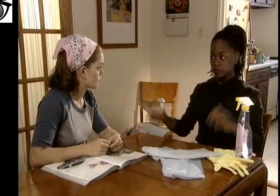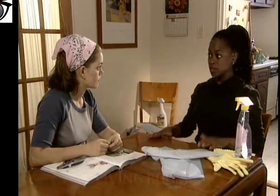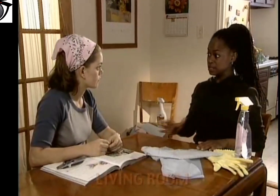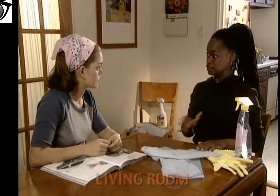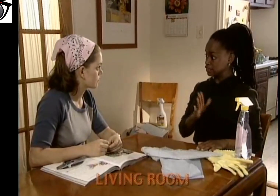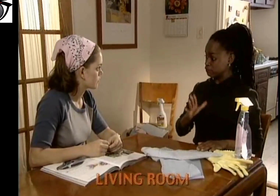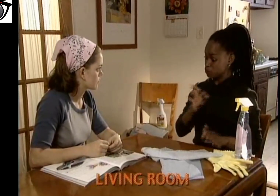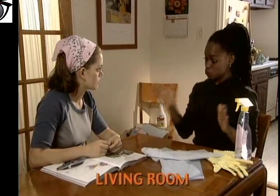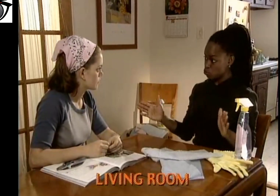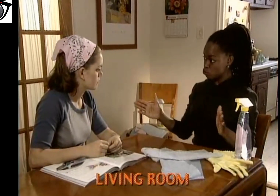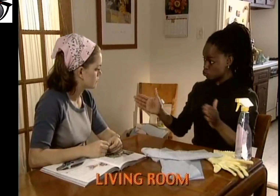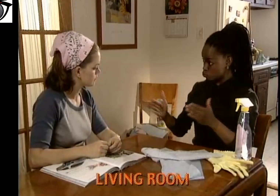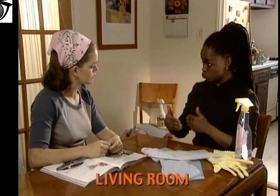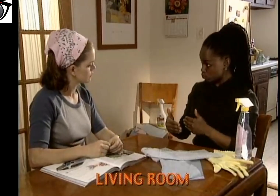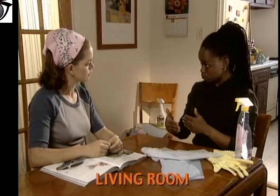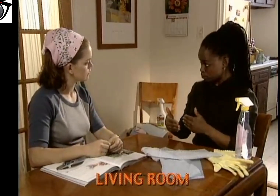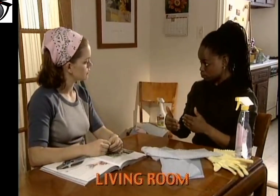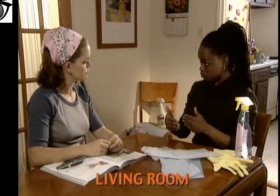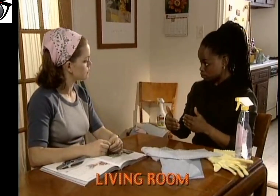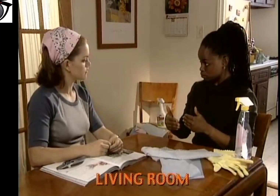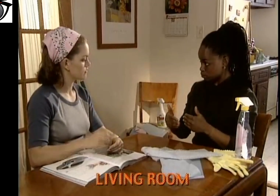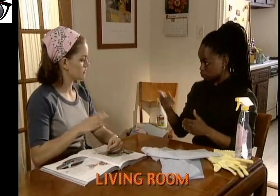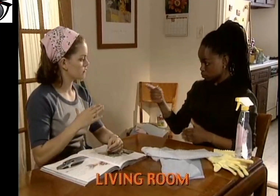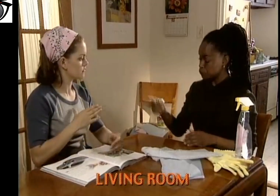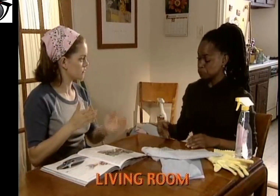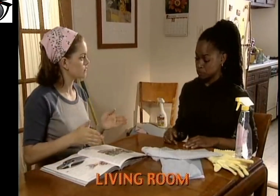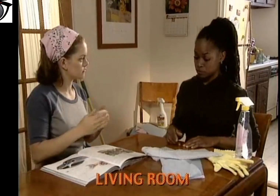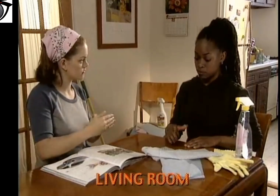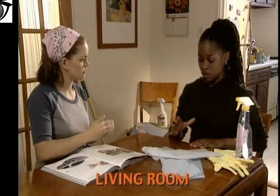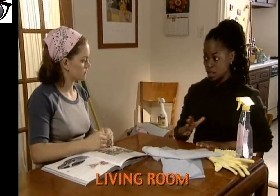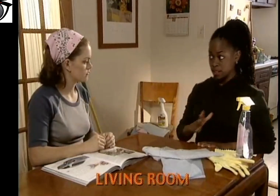Okay. Living room.